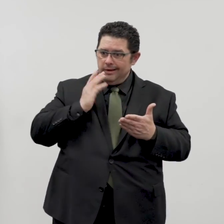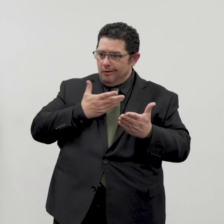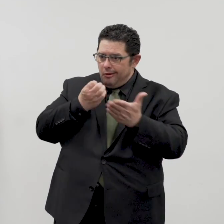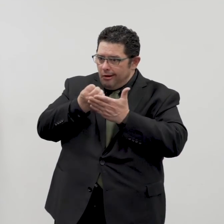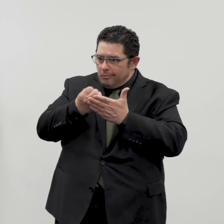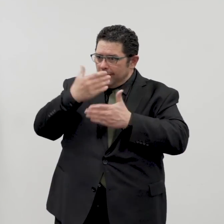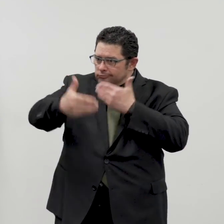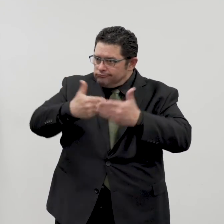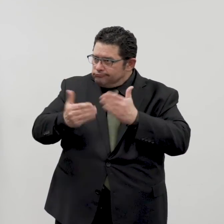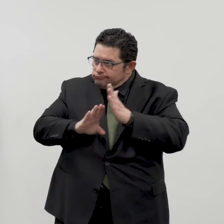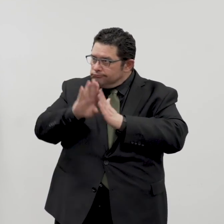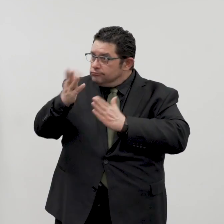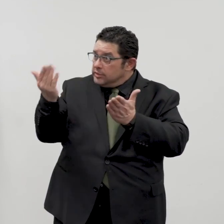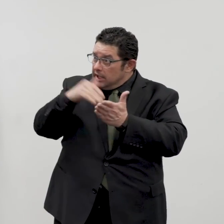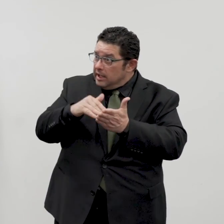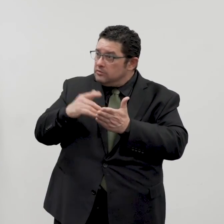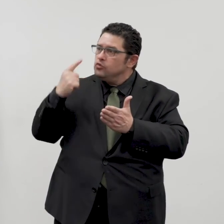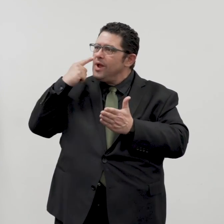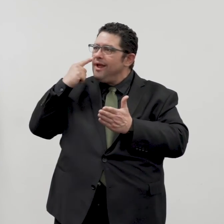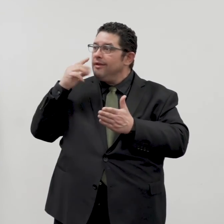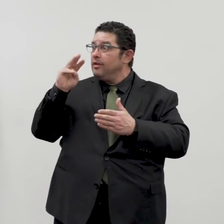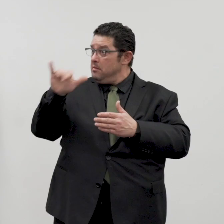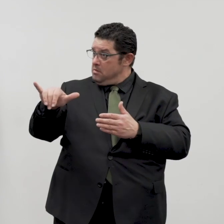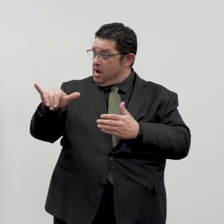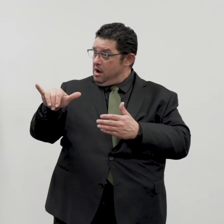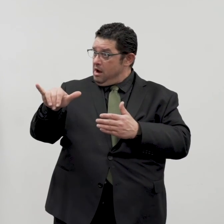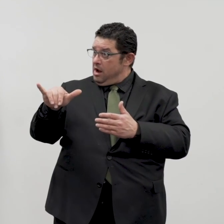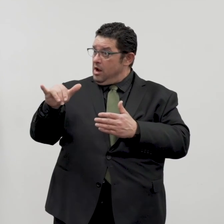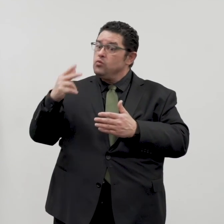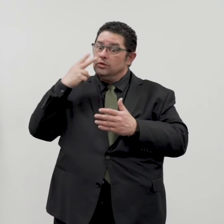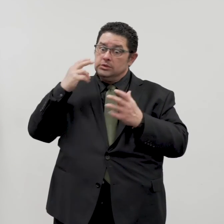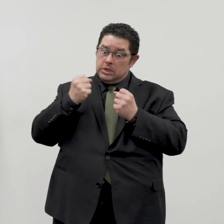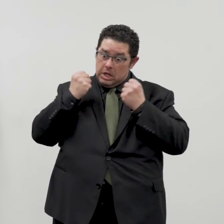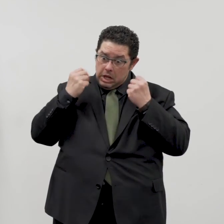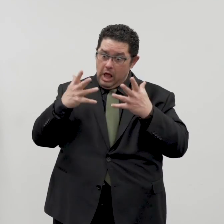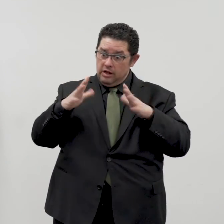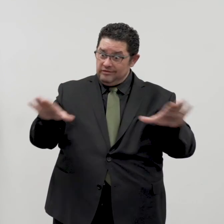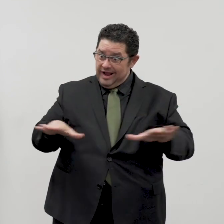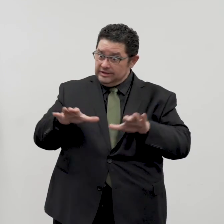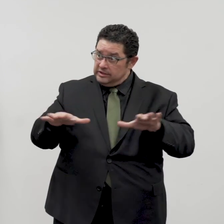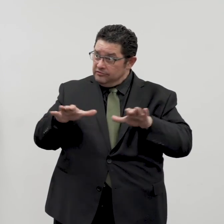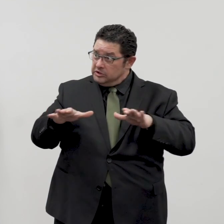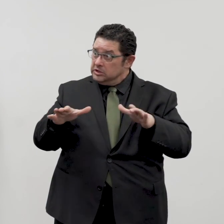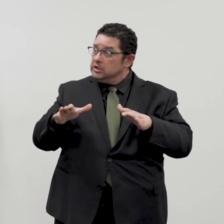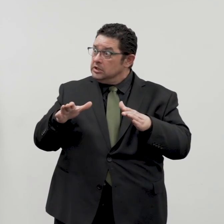again. And I think the month of May is going to be we're going to see a very lot of activity in the right direction